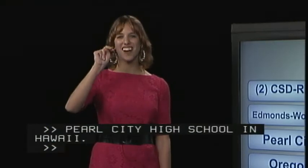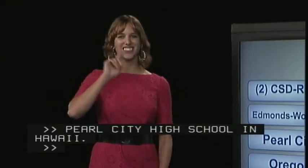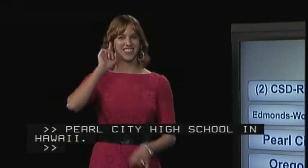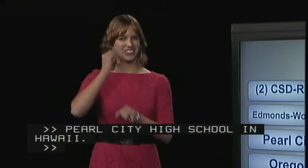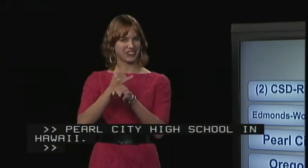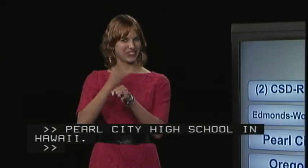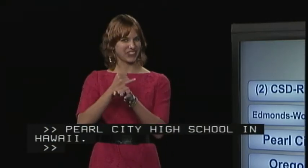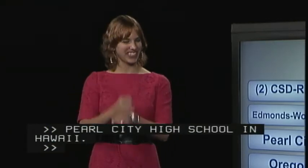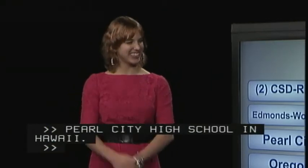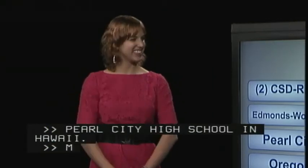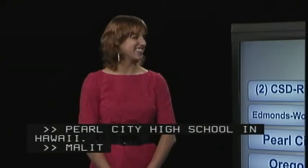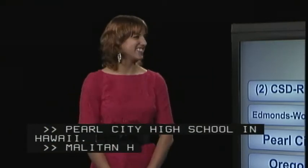Oregon School for the Deaf.